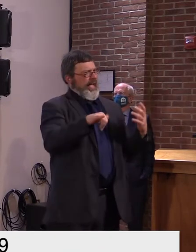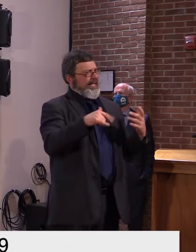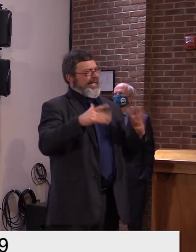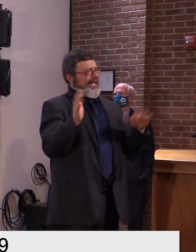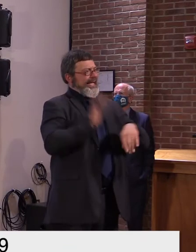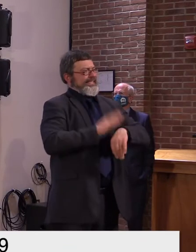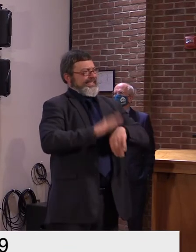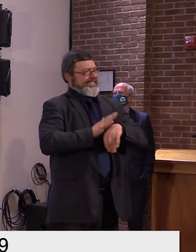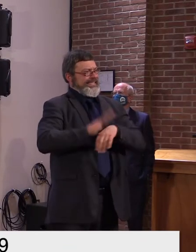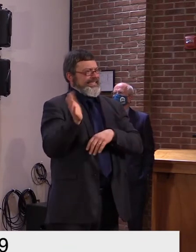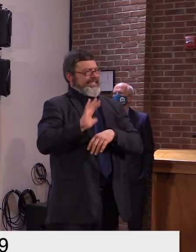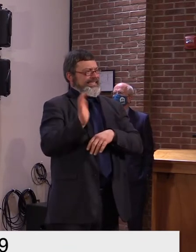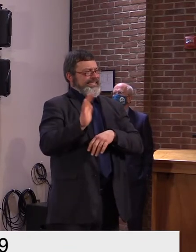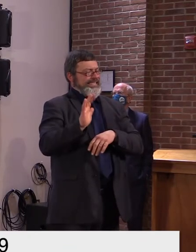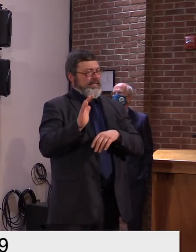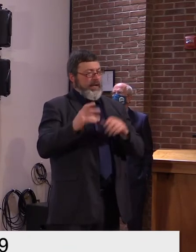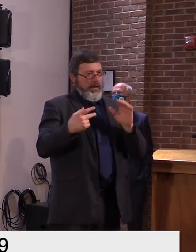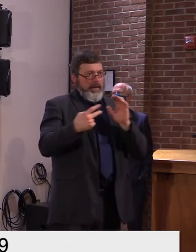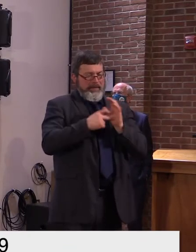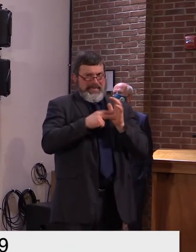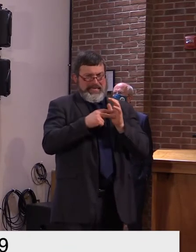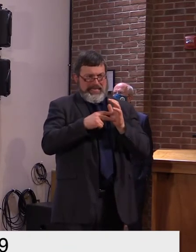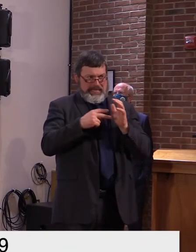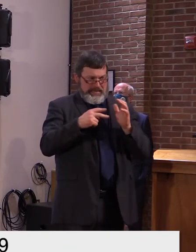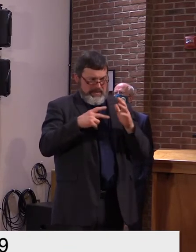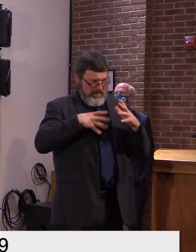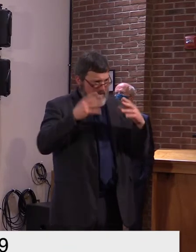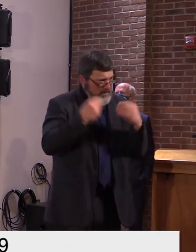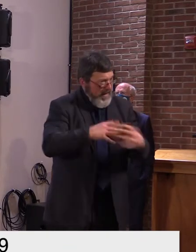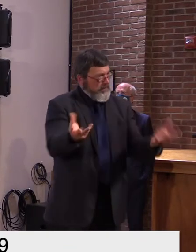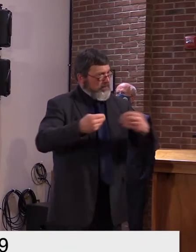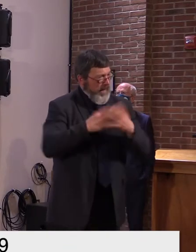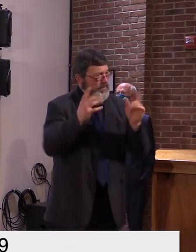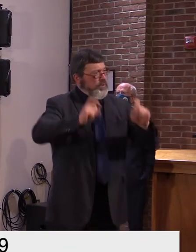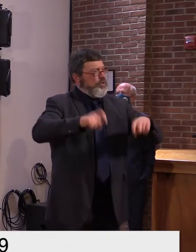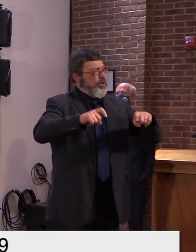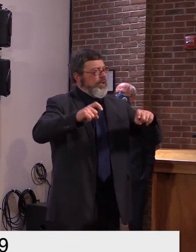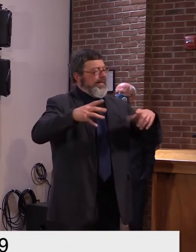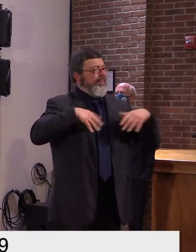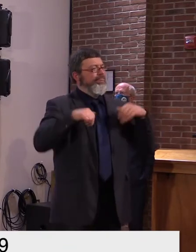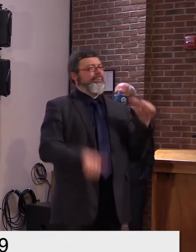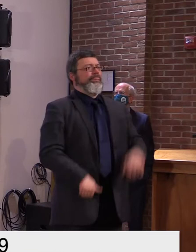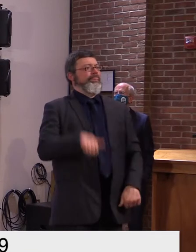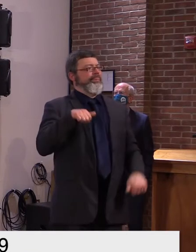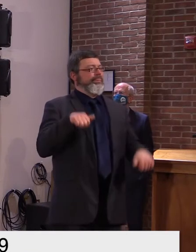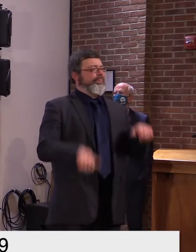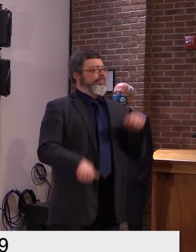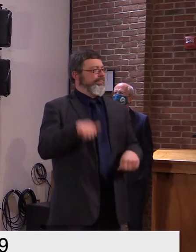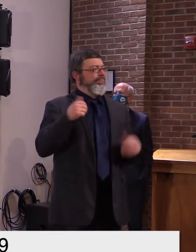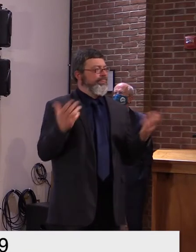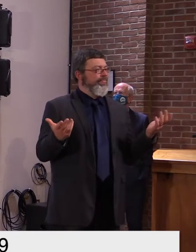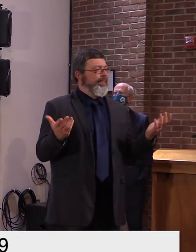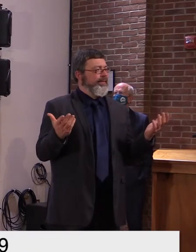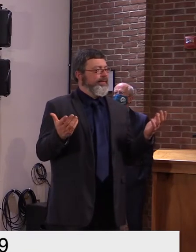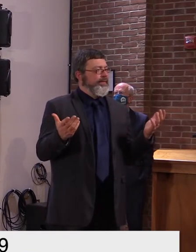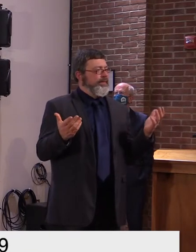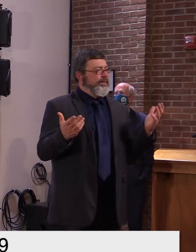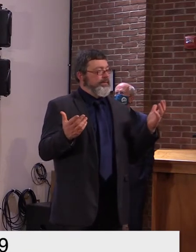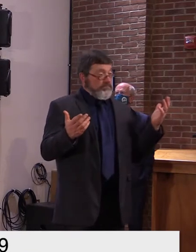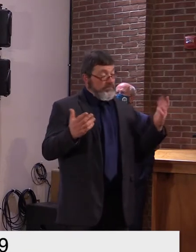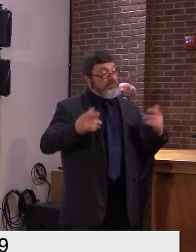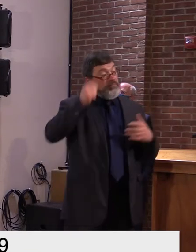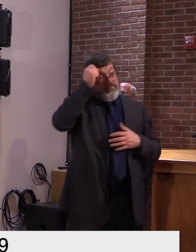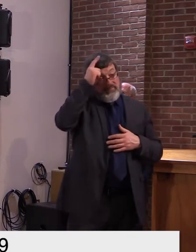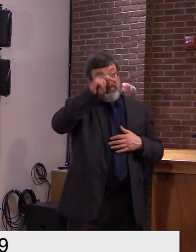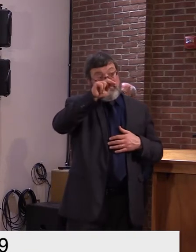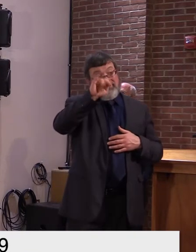and they have left it more to what we call shared decision-making between a healthcare professional and their